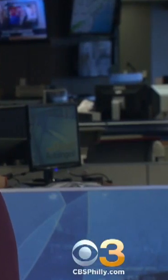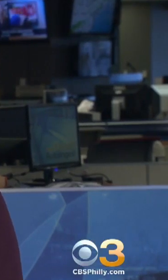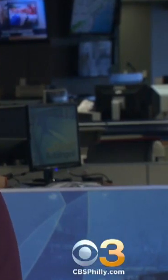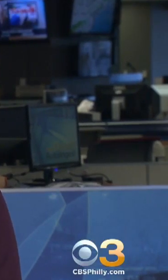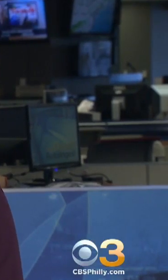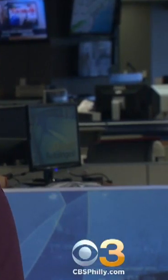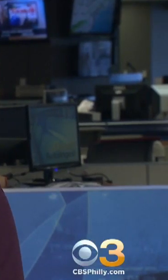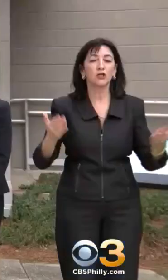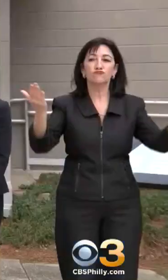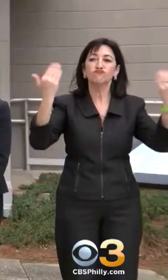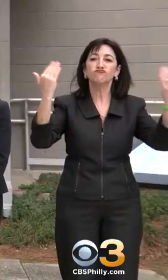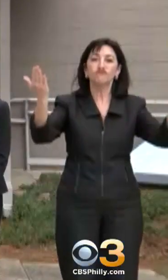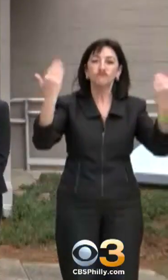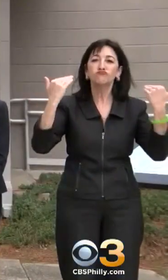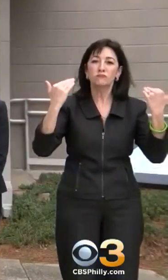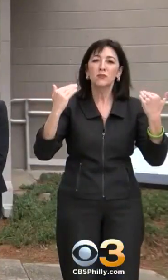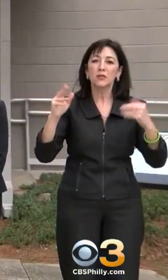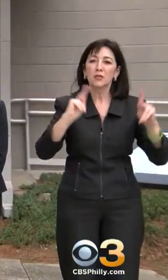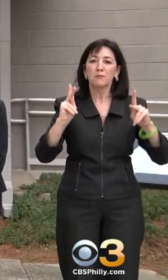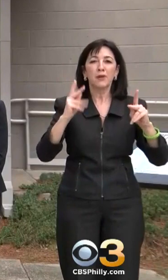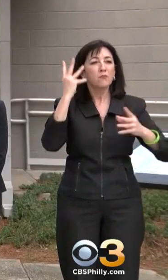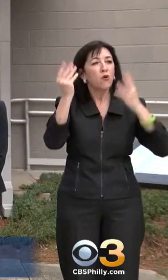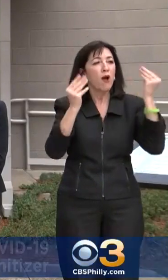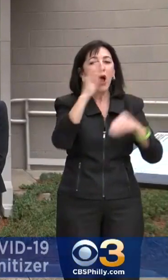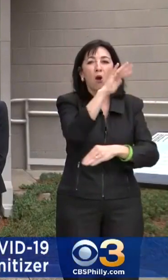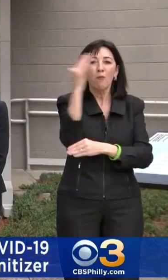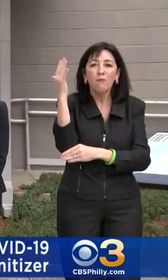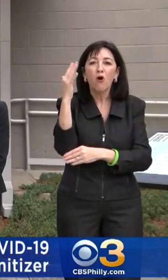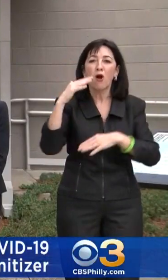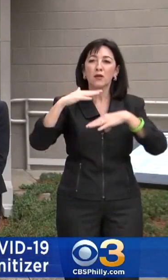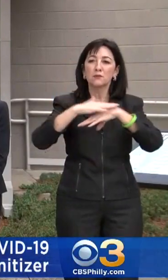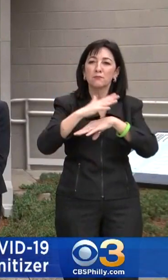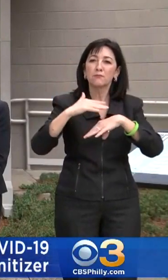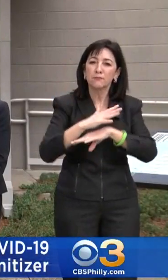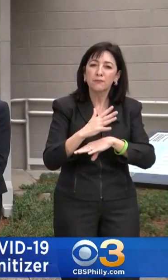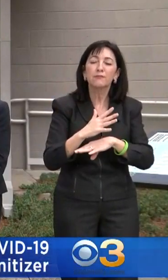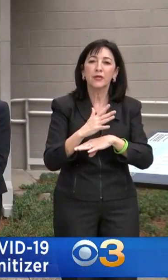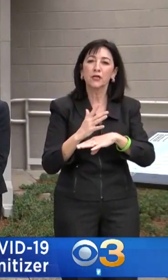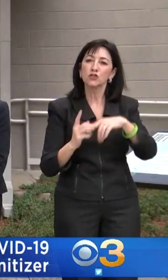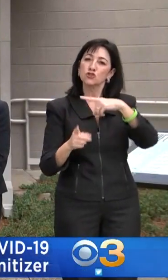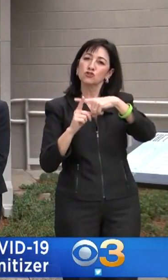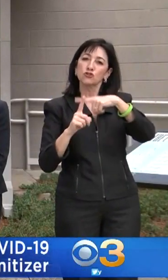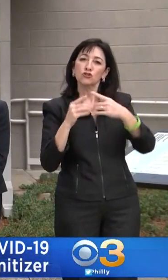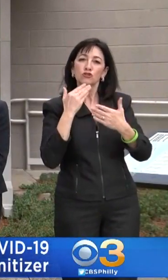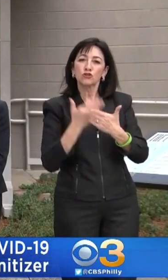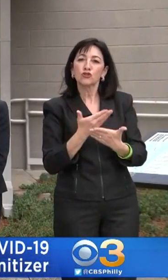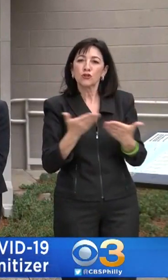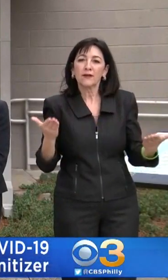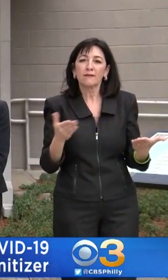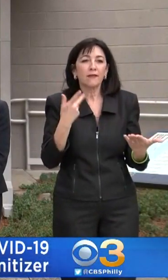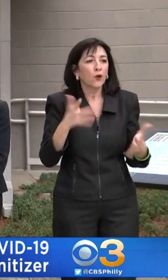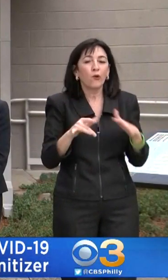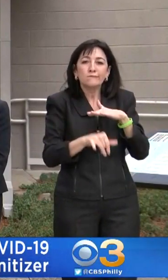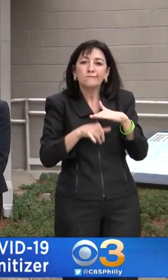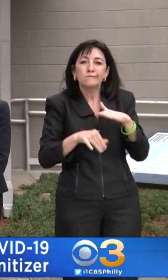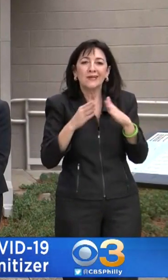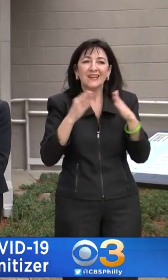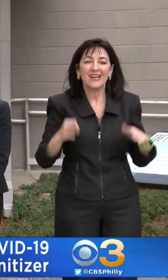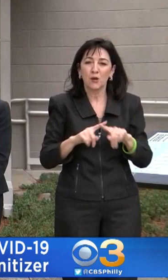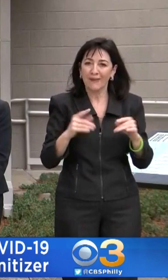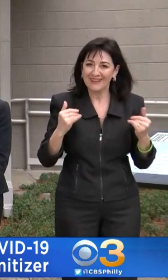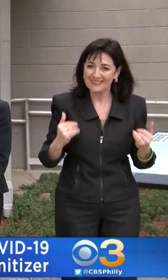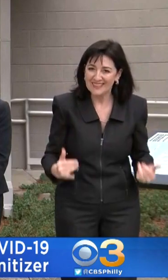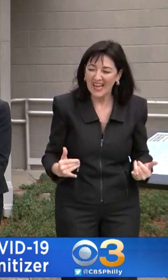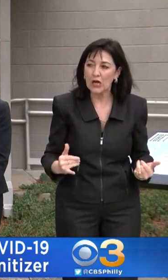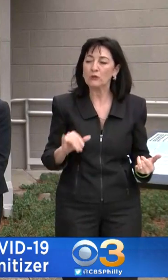and businesses. Governor John Carney spoke today at Cape Henlopen State Park. He said that he welcomes people enjoying the state parks and beaches